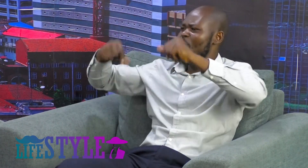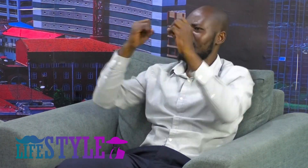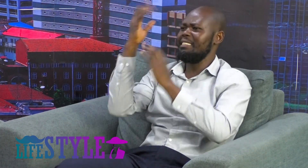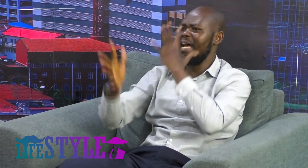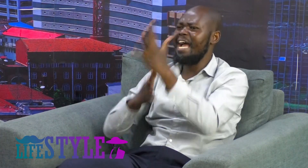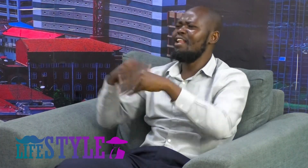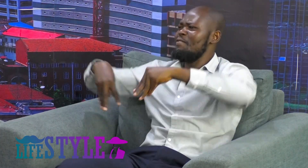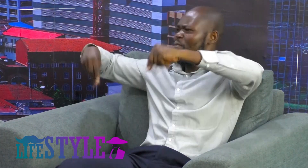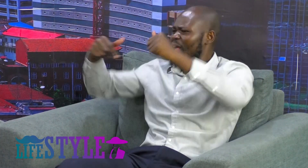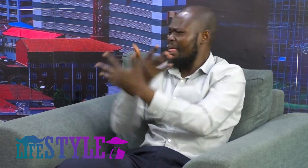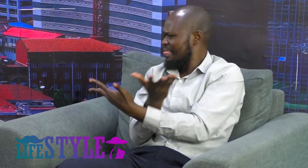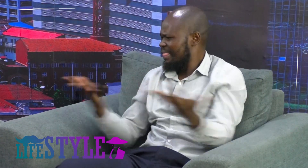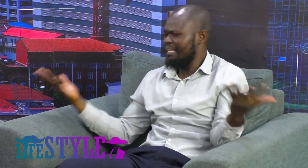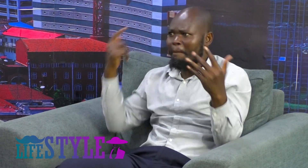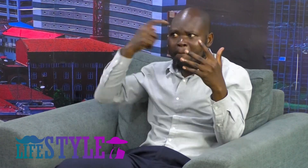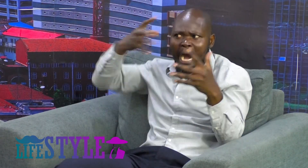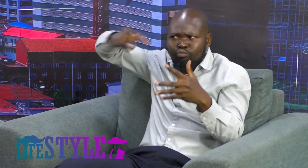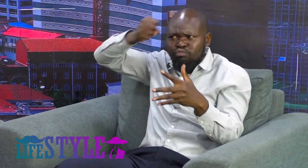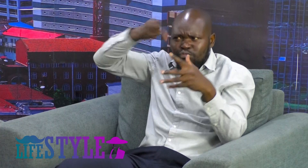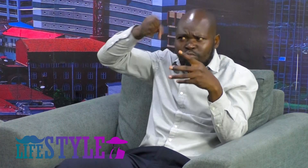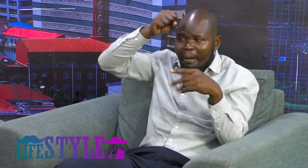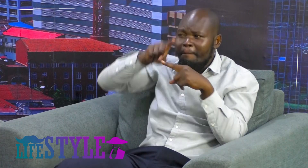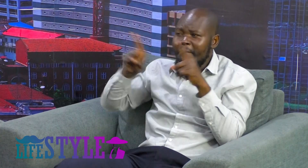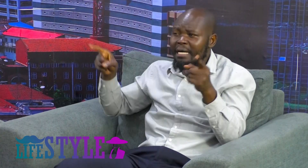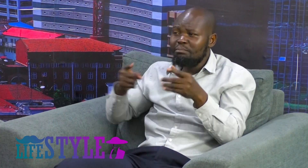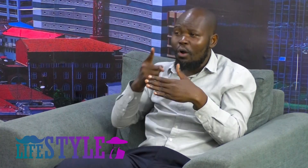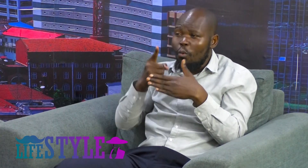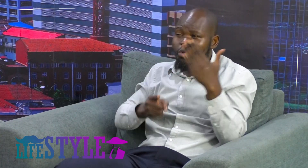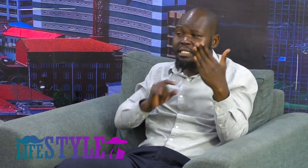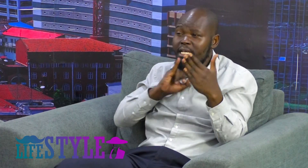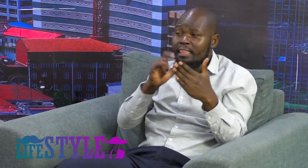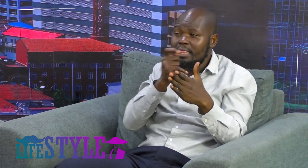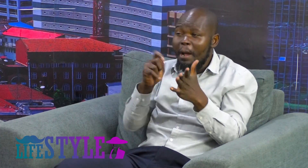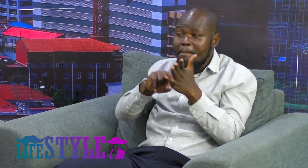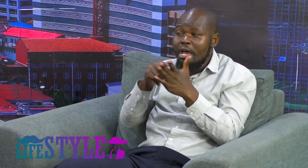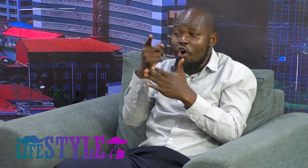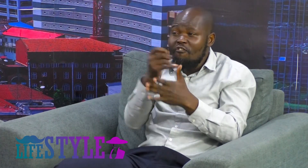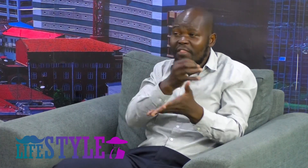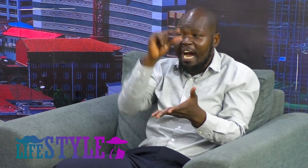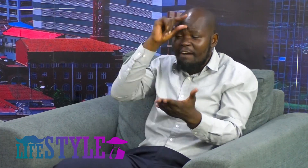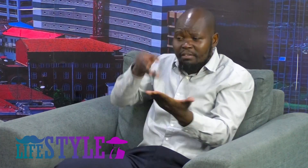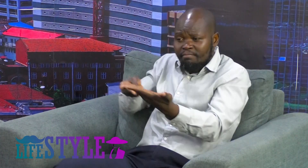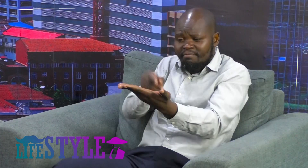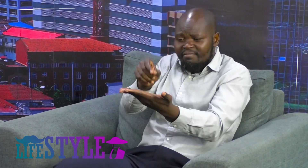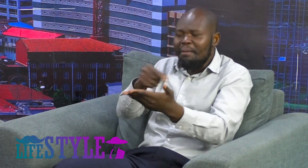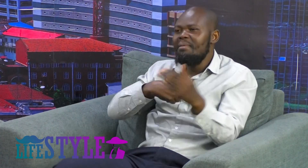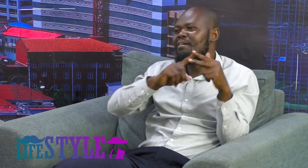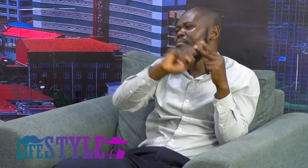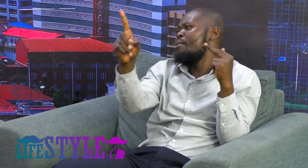I think my quality kind of improved, and my mind I started to absorb more and more, and then now